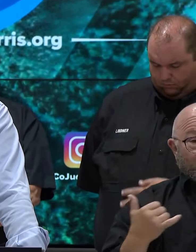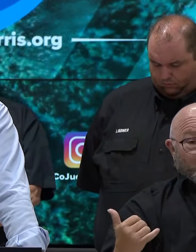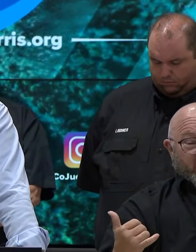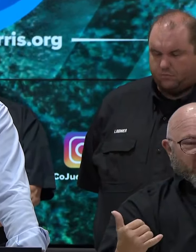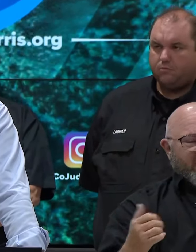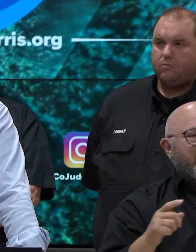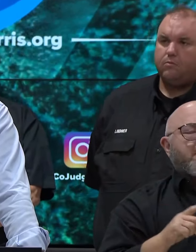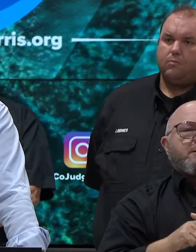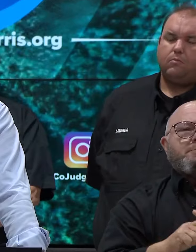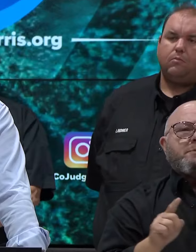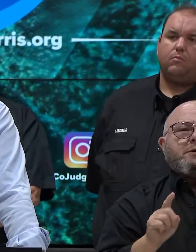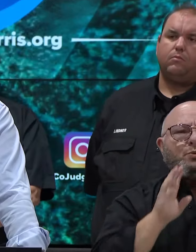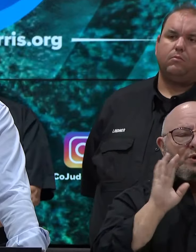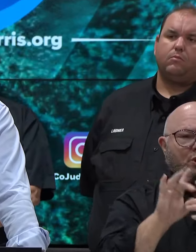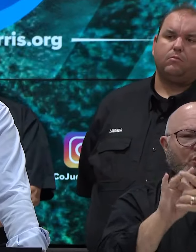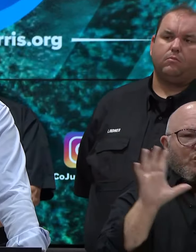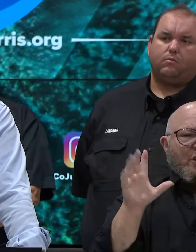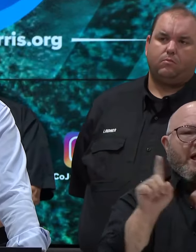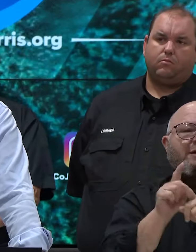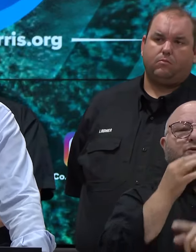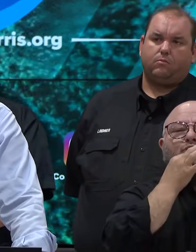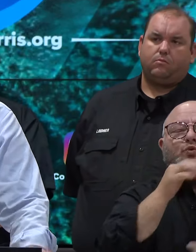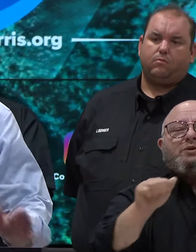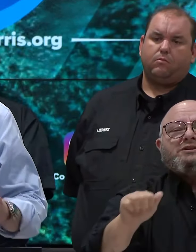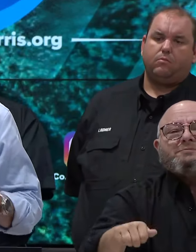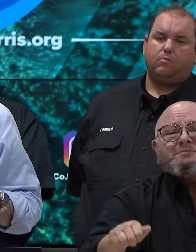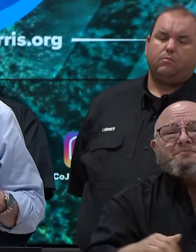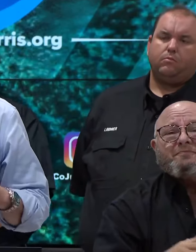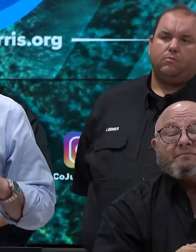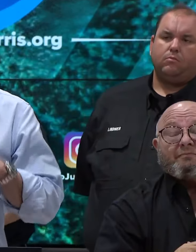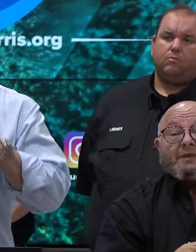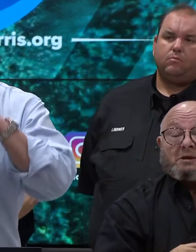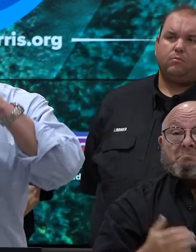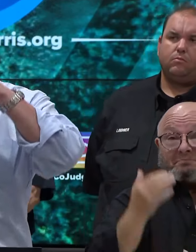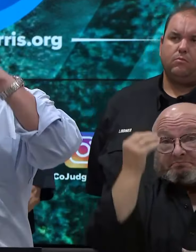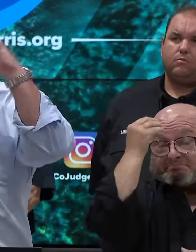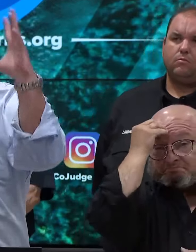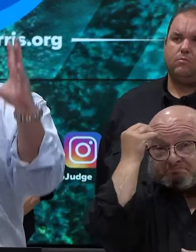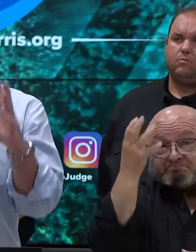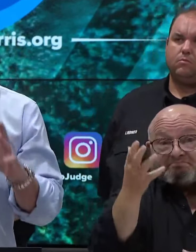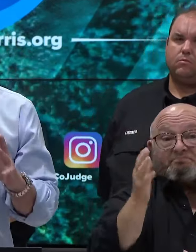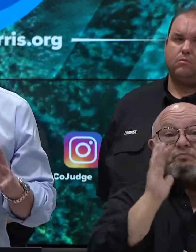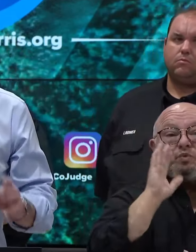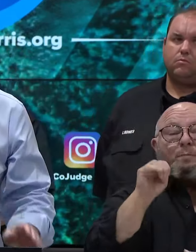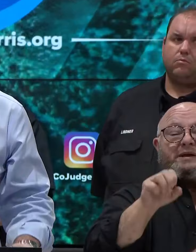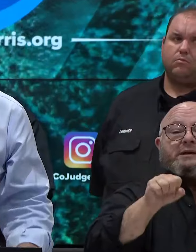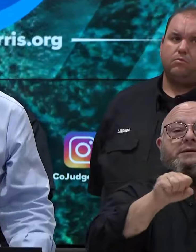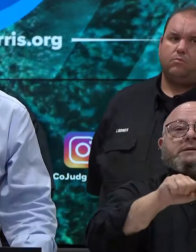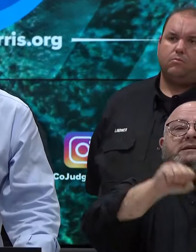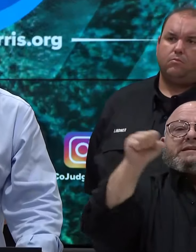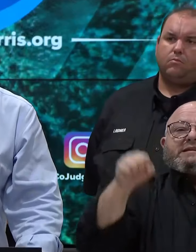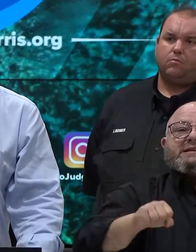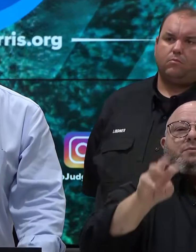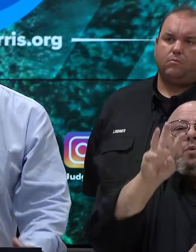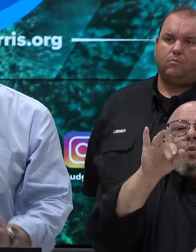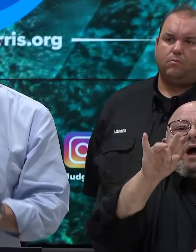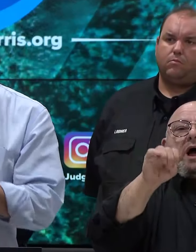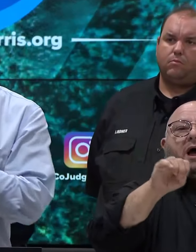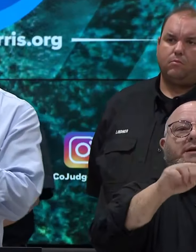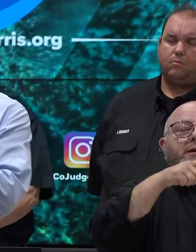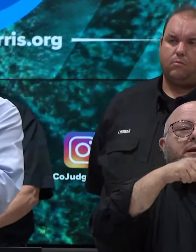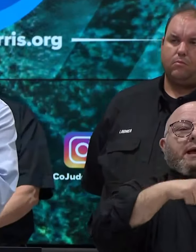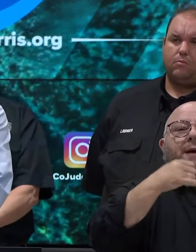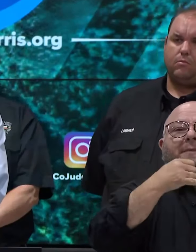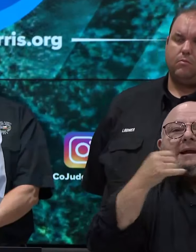but we will release it as soon as possible. And know that it's going to be a system-wide timeline. It's not going to